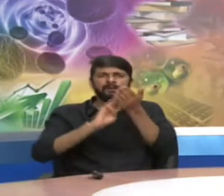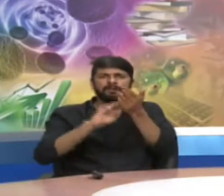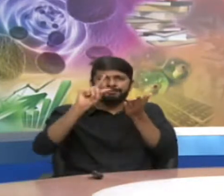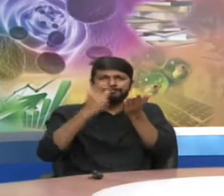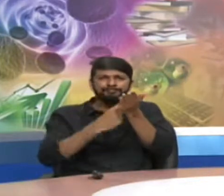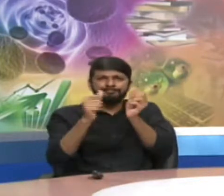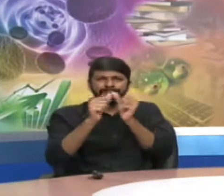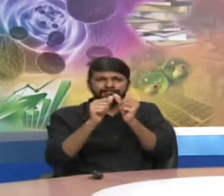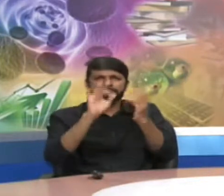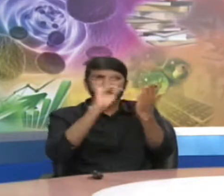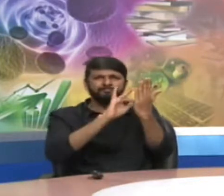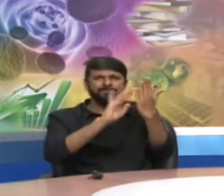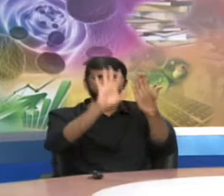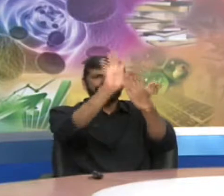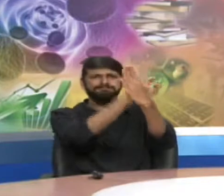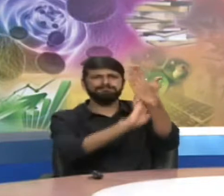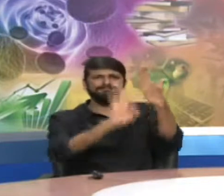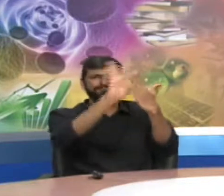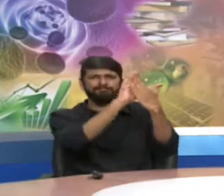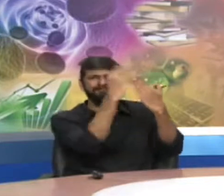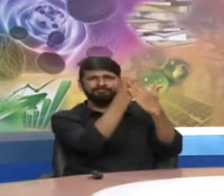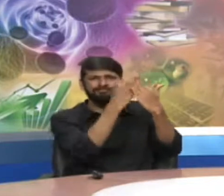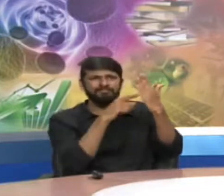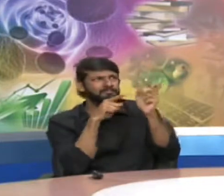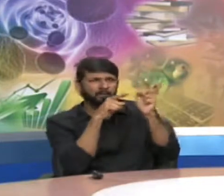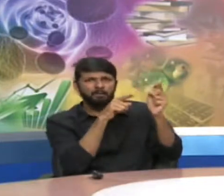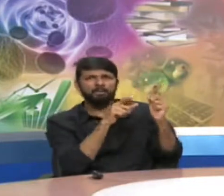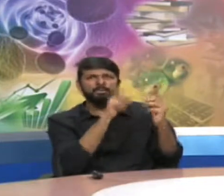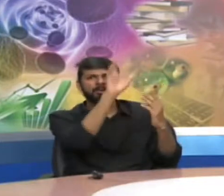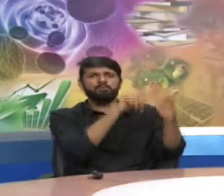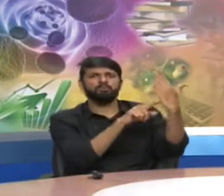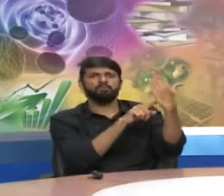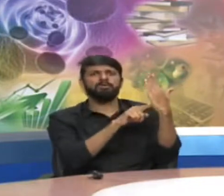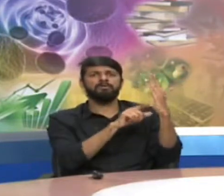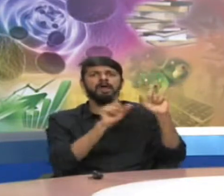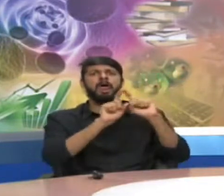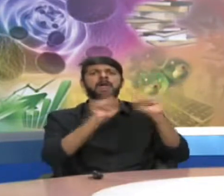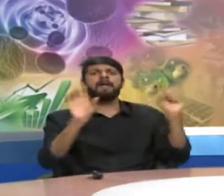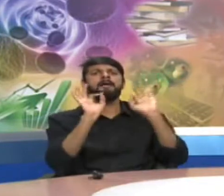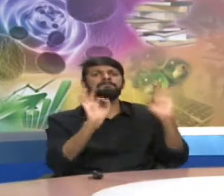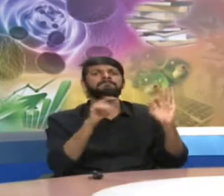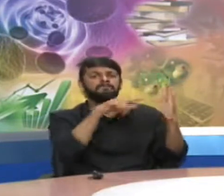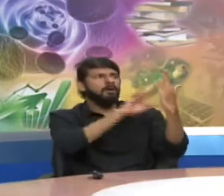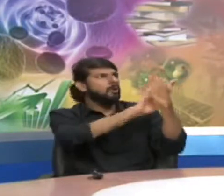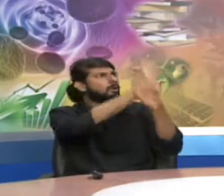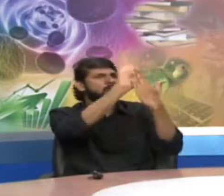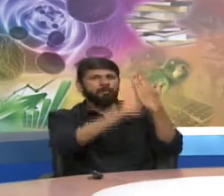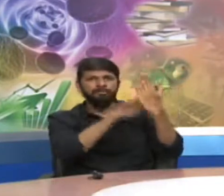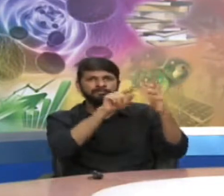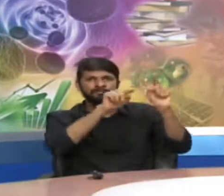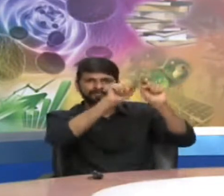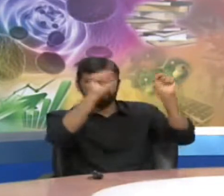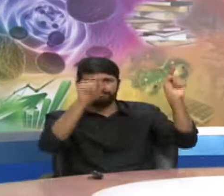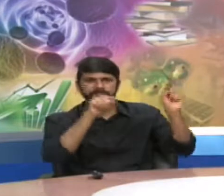Now I will give you more description about this painting. The mural